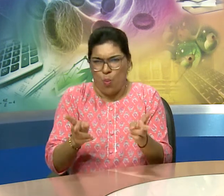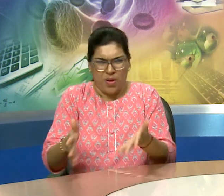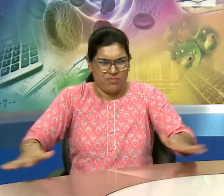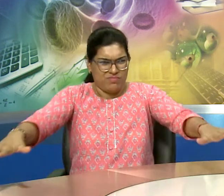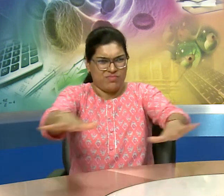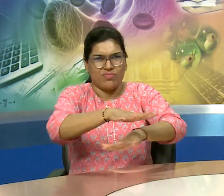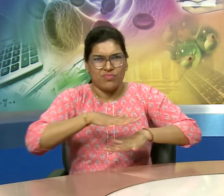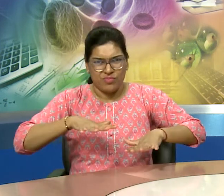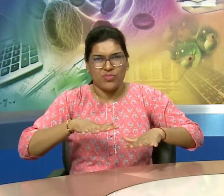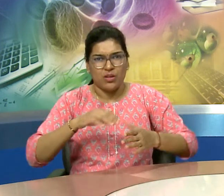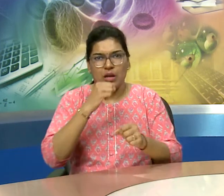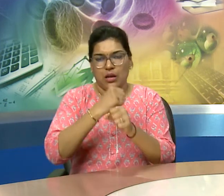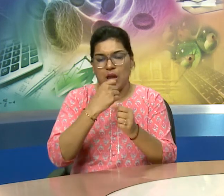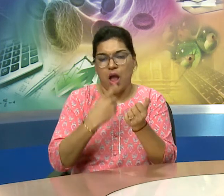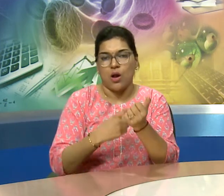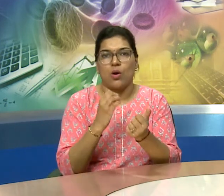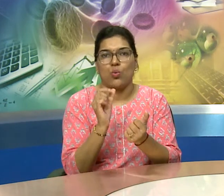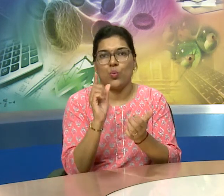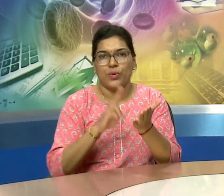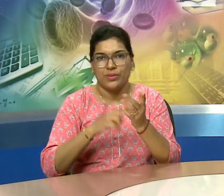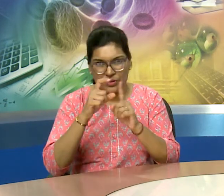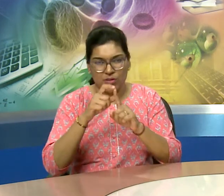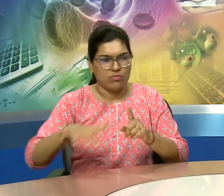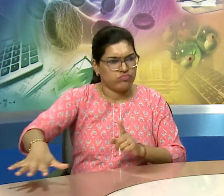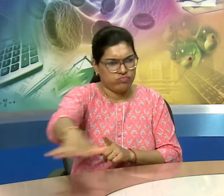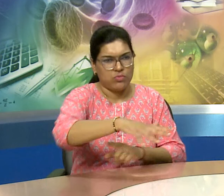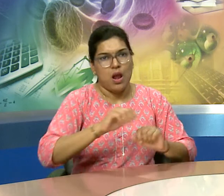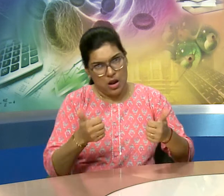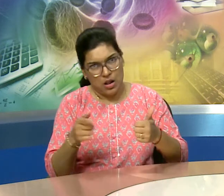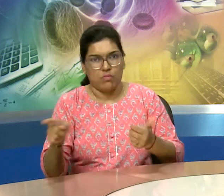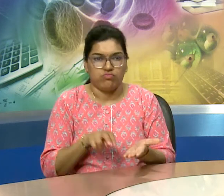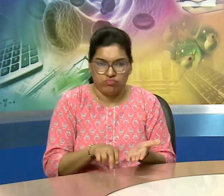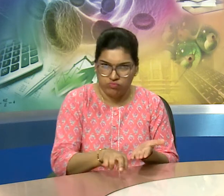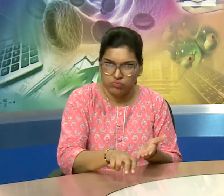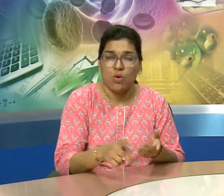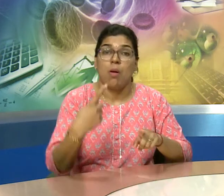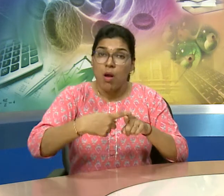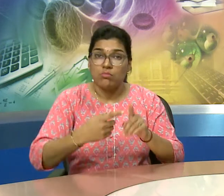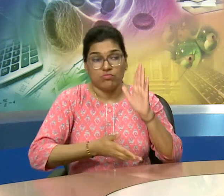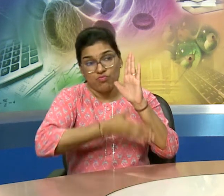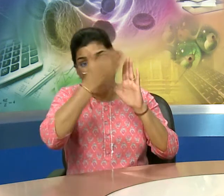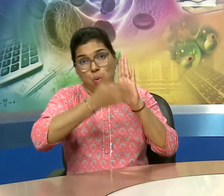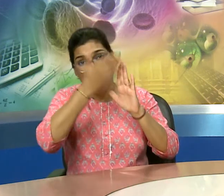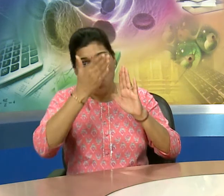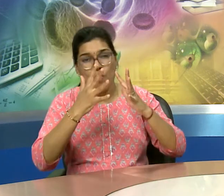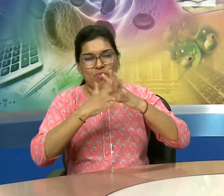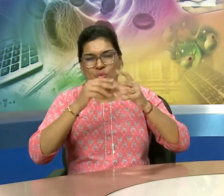they move on the ground, and also they can walk on the straight walls,